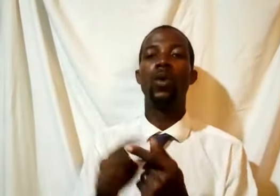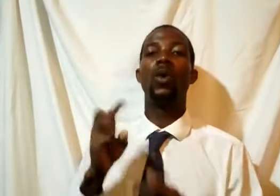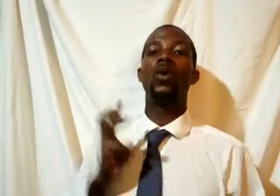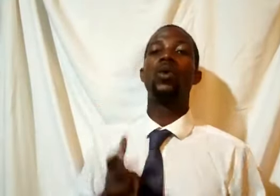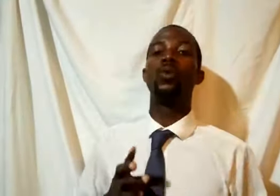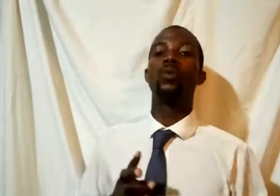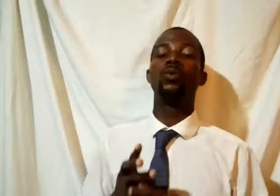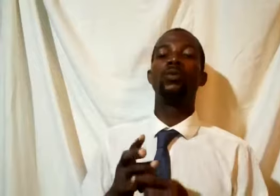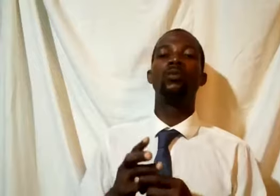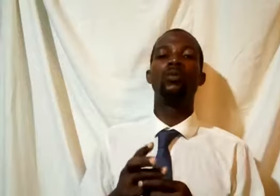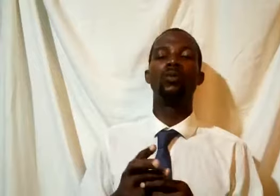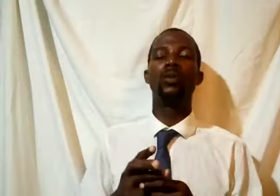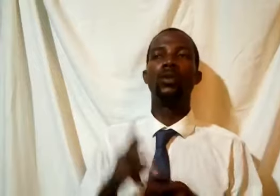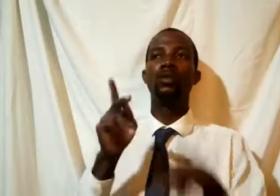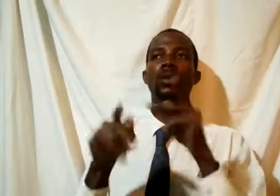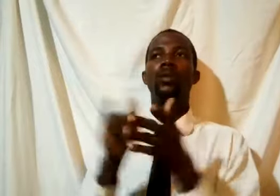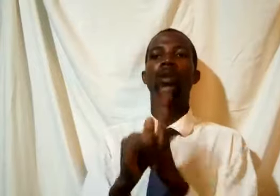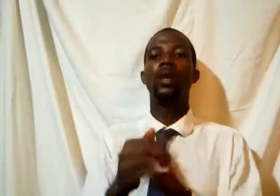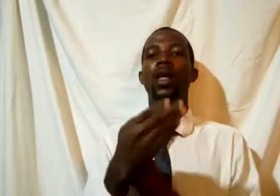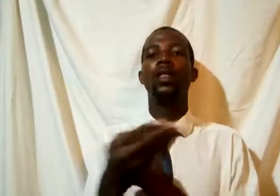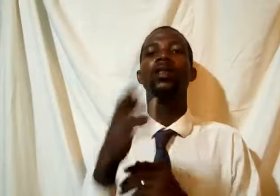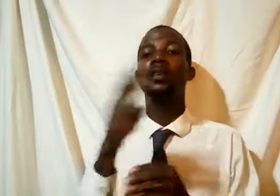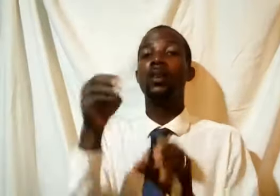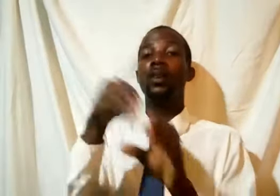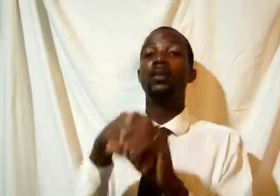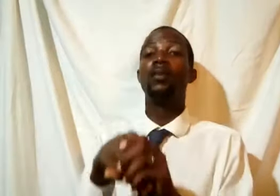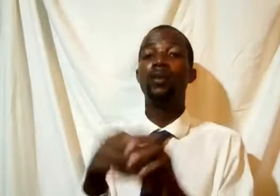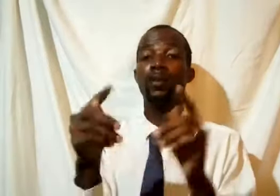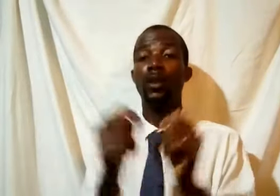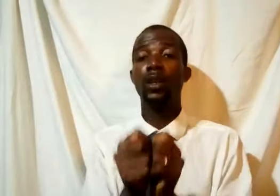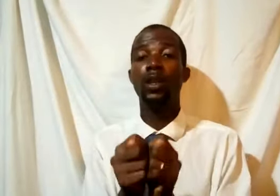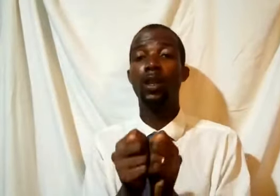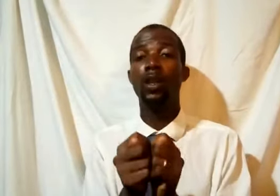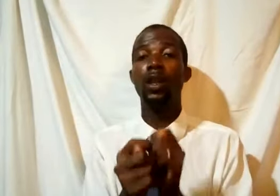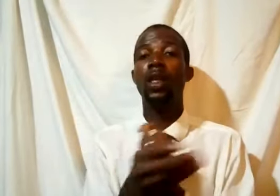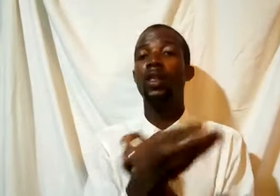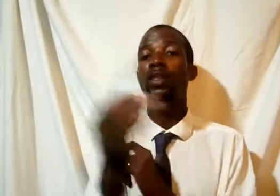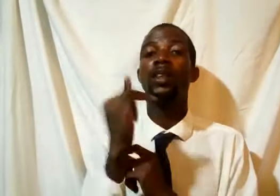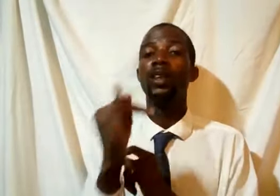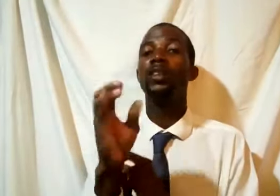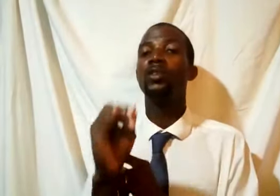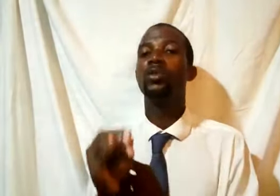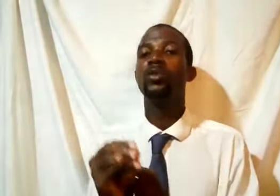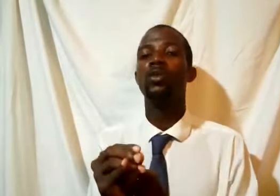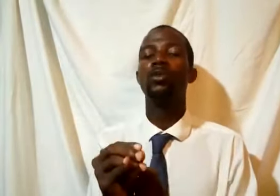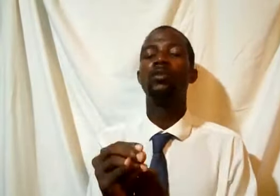involved in something together. There is no obvious cooperation between the two